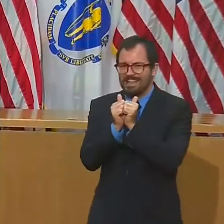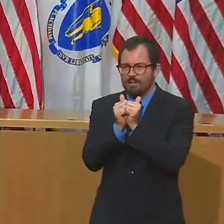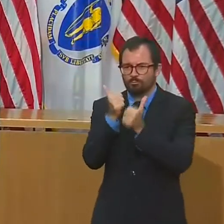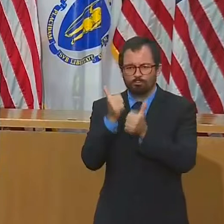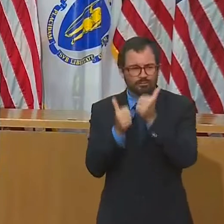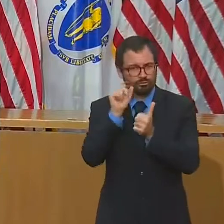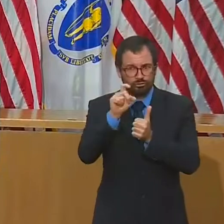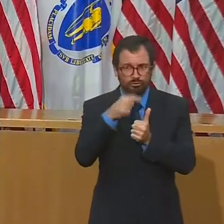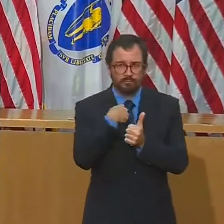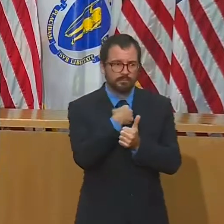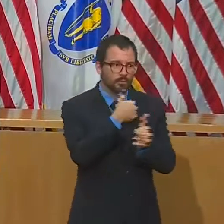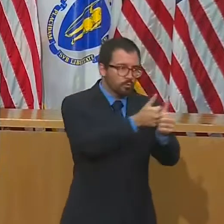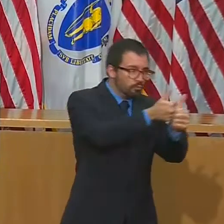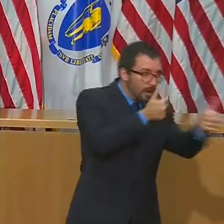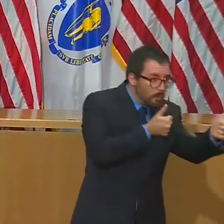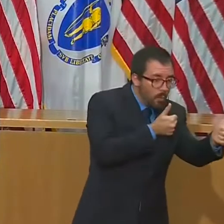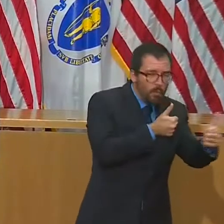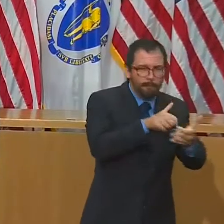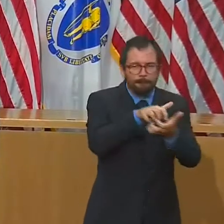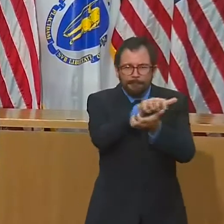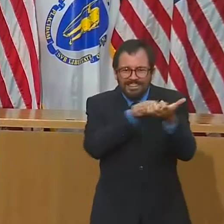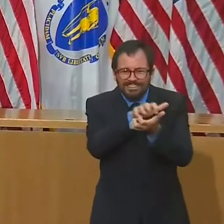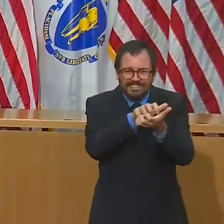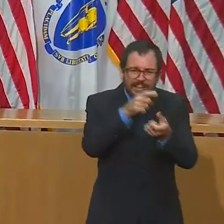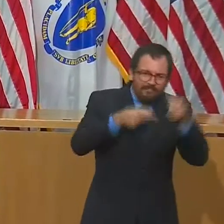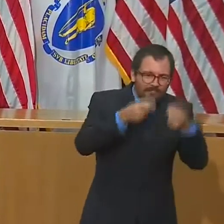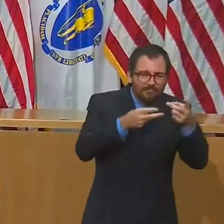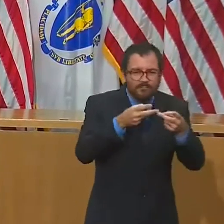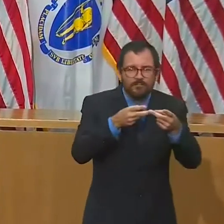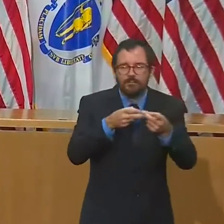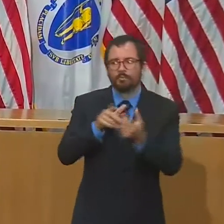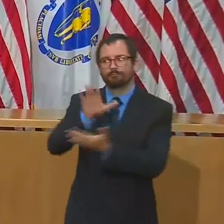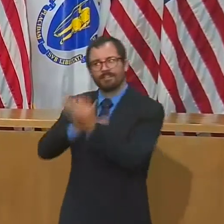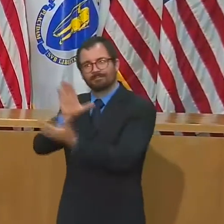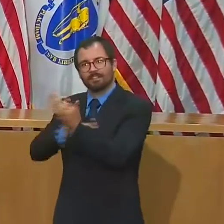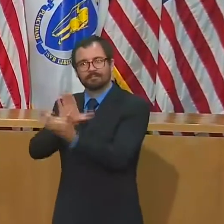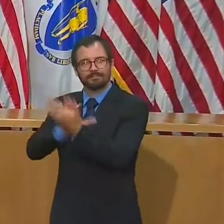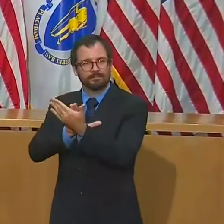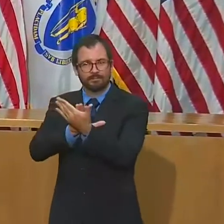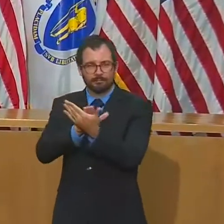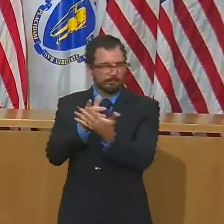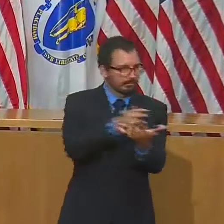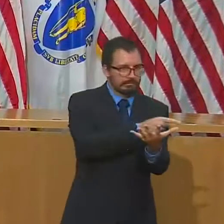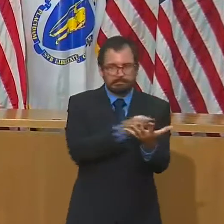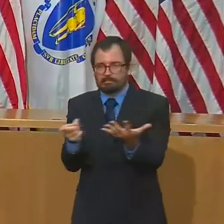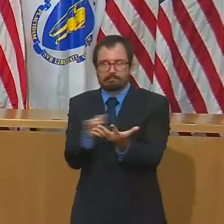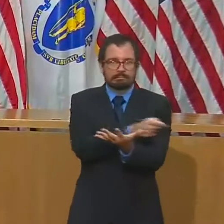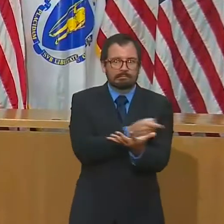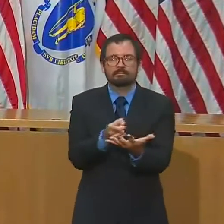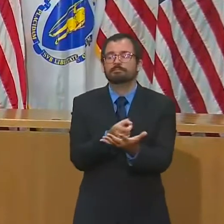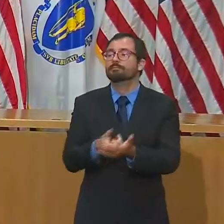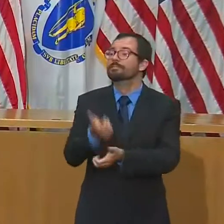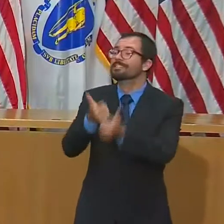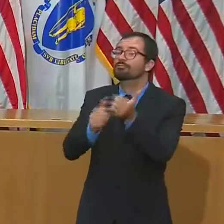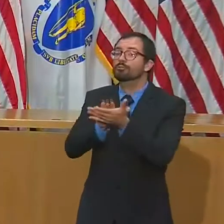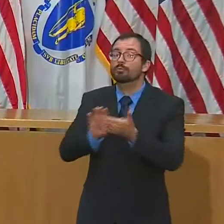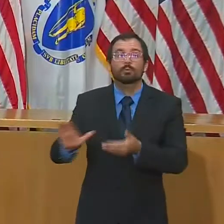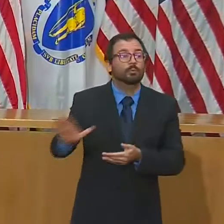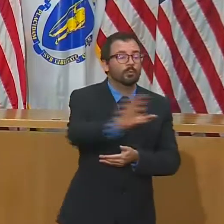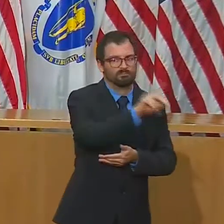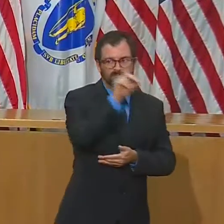school districts to come up with 3 options for in-person learning, remote learning, and a hybrid model, understanding that we must monitor